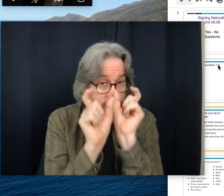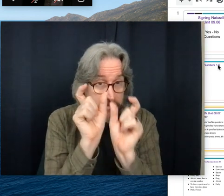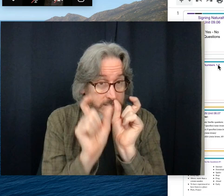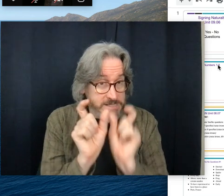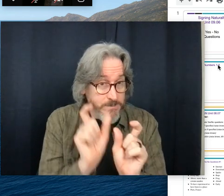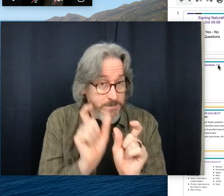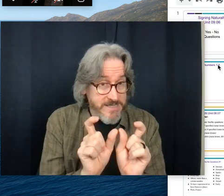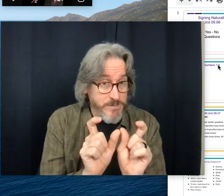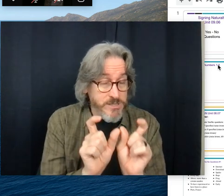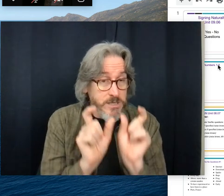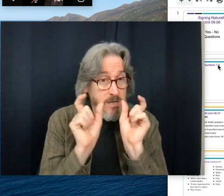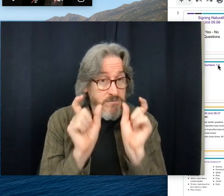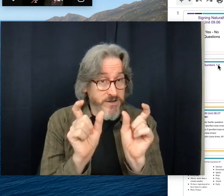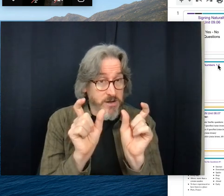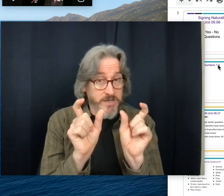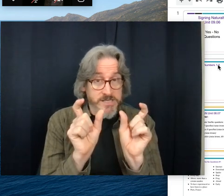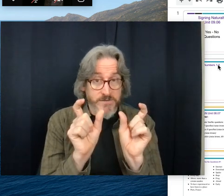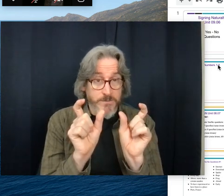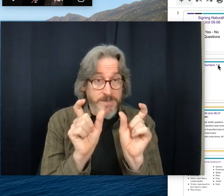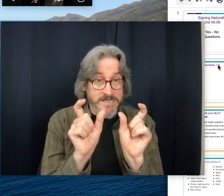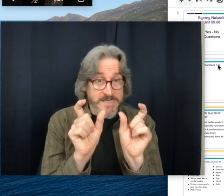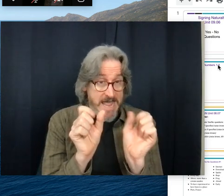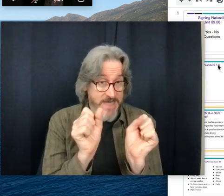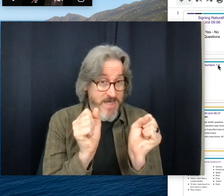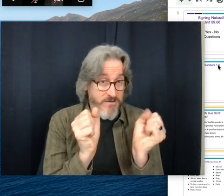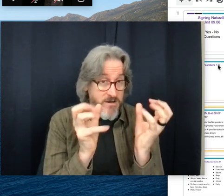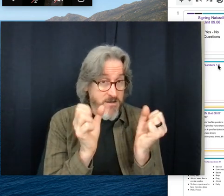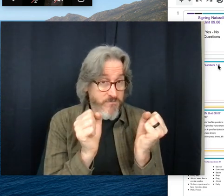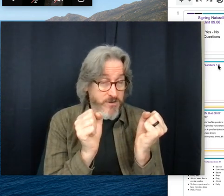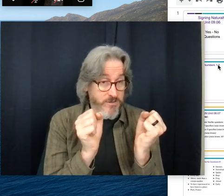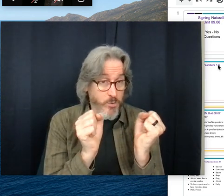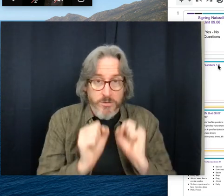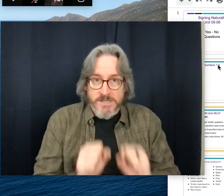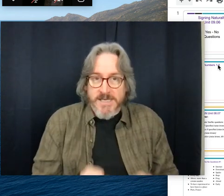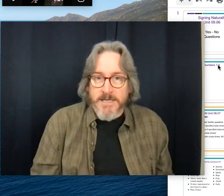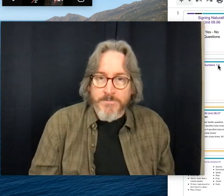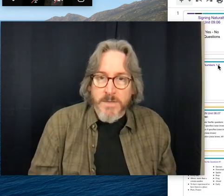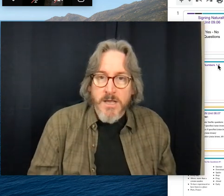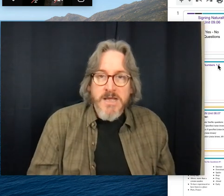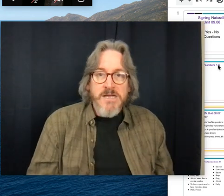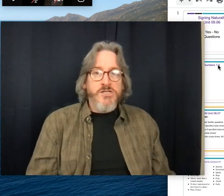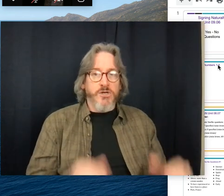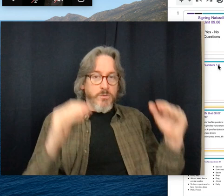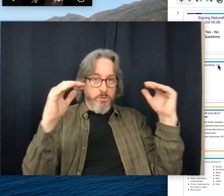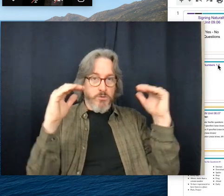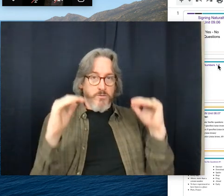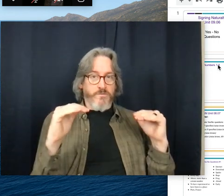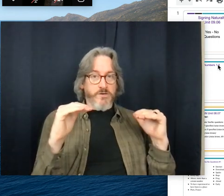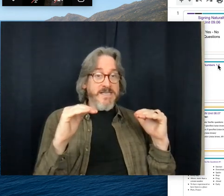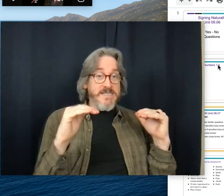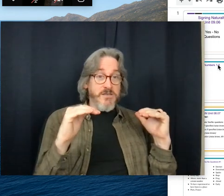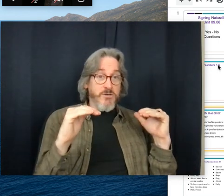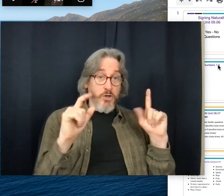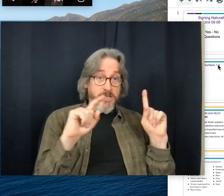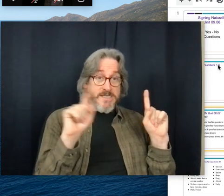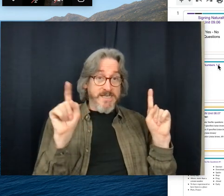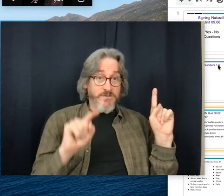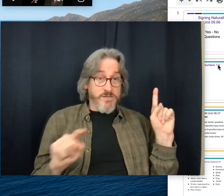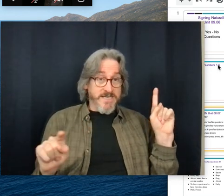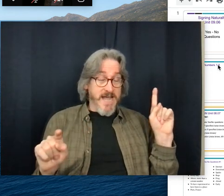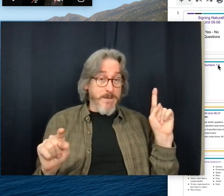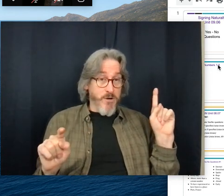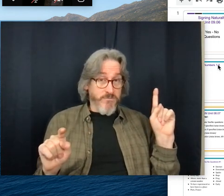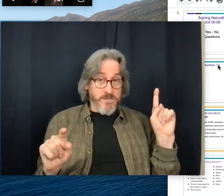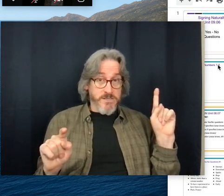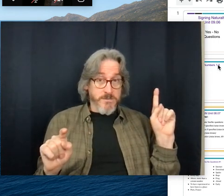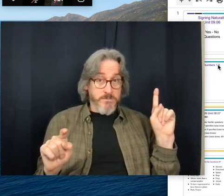You just follow these simple steps, figure out these different pieces, and then figure out the order to assign them. So the first thing is look to see if there's